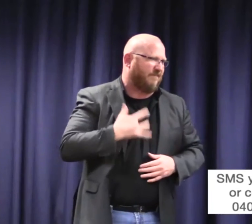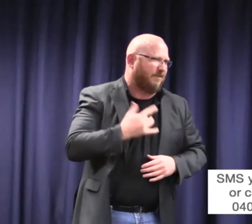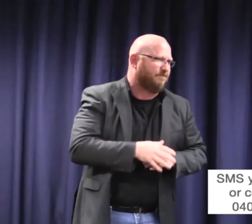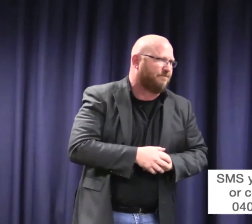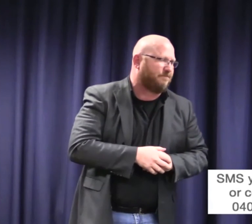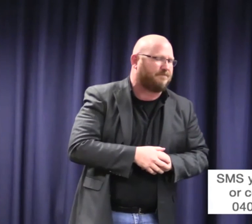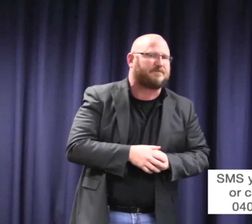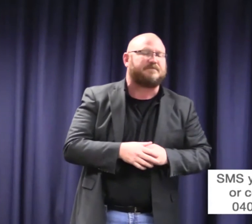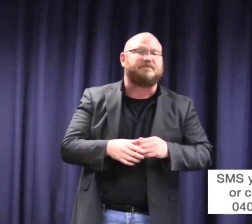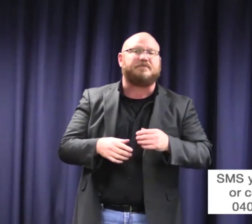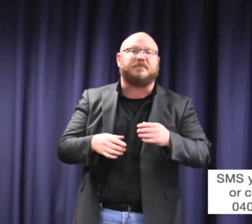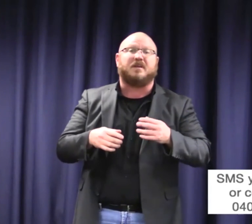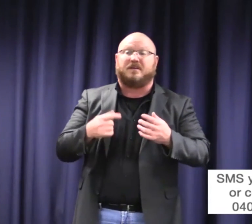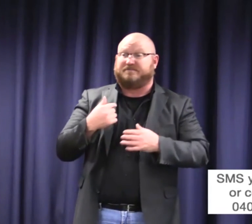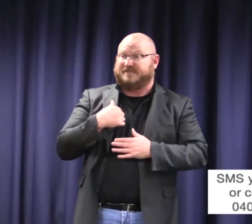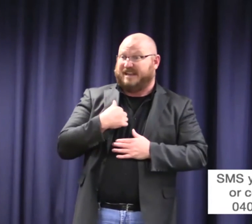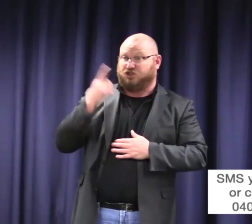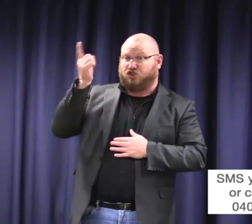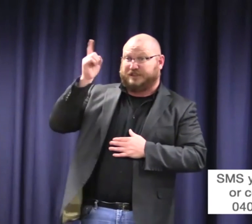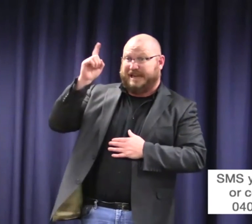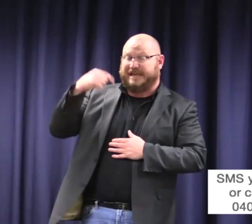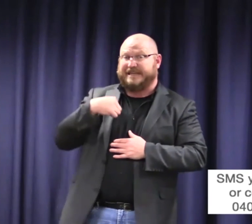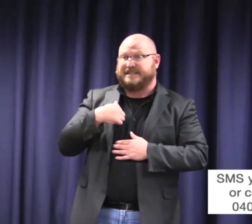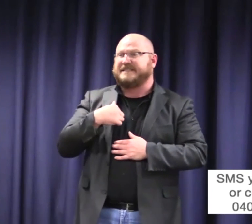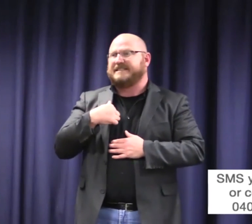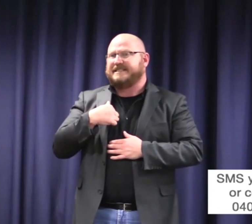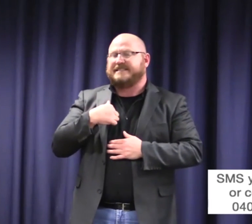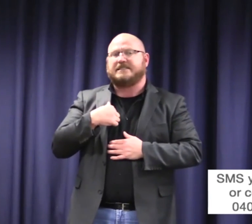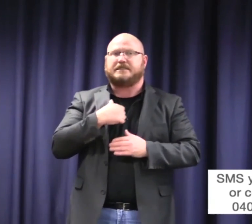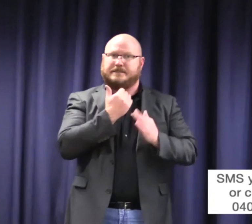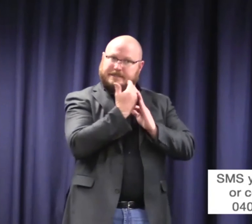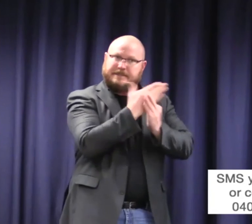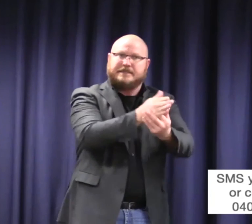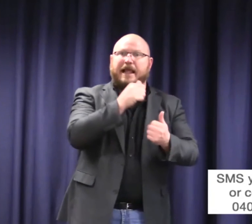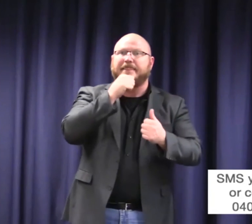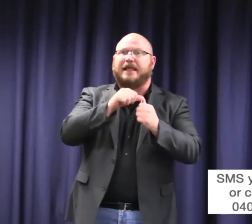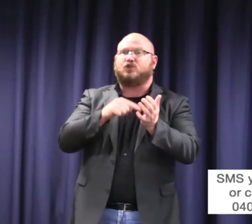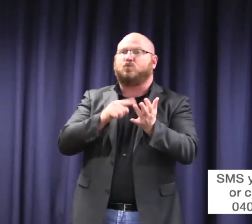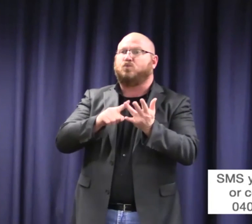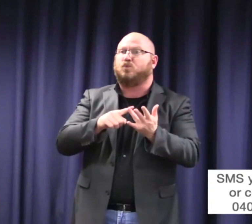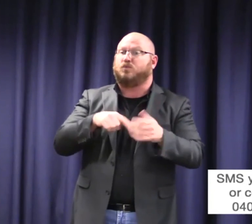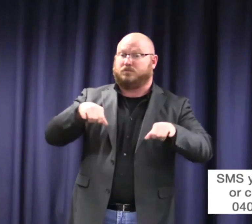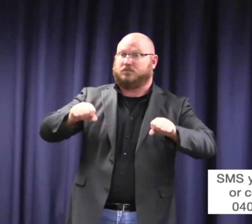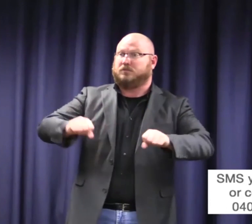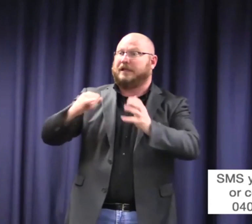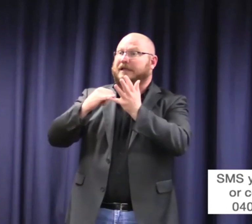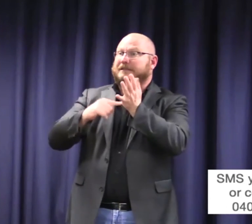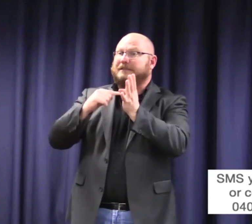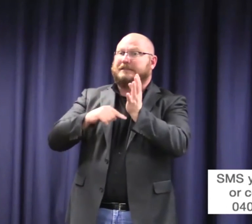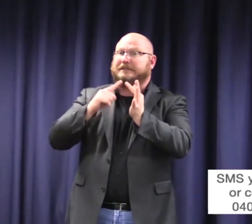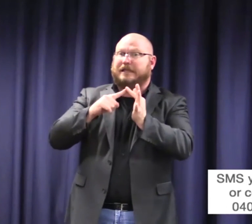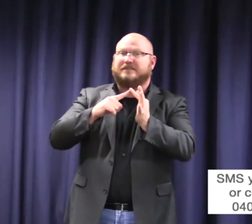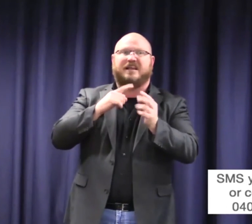think that's the bottom of the line that I feel that's happened. And today I sent a